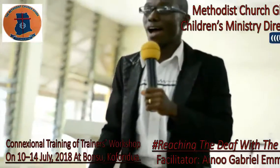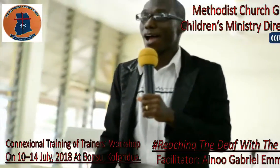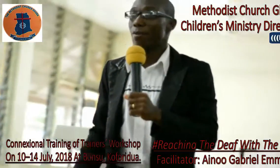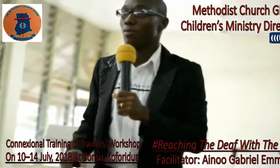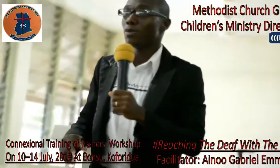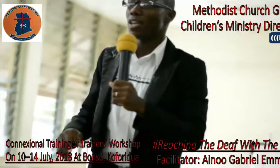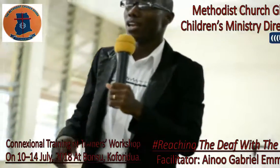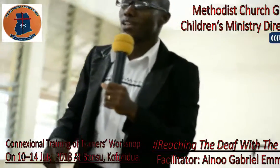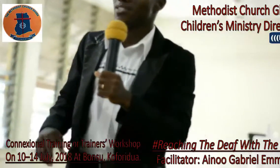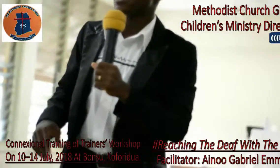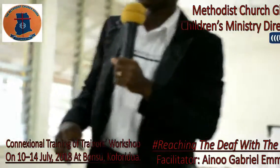Bible.